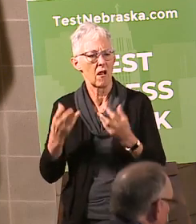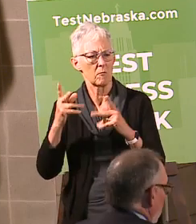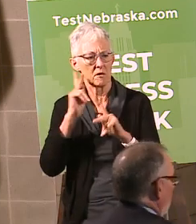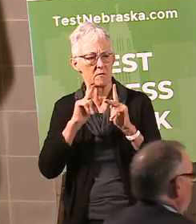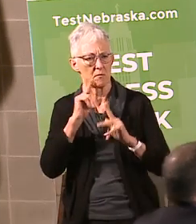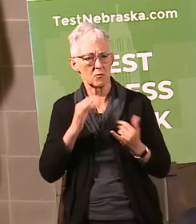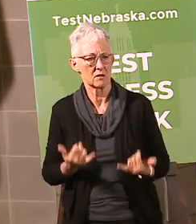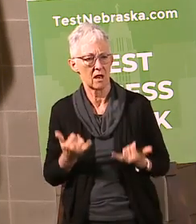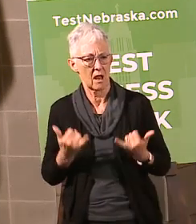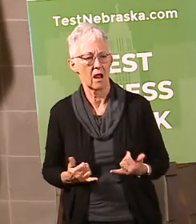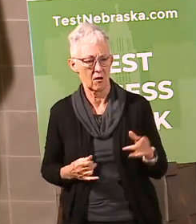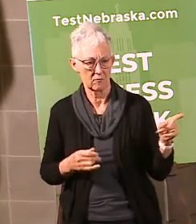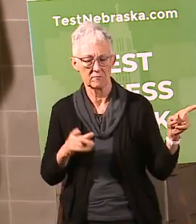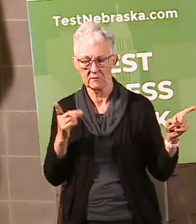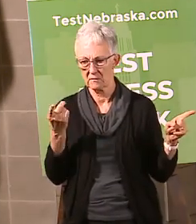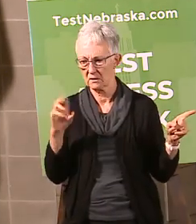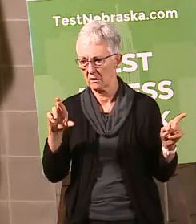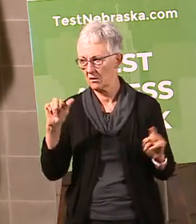Thanks.